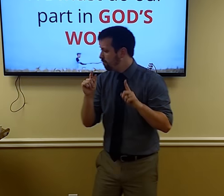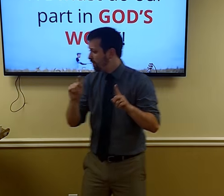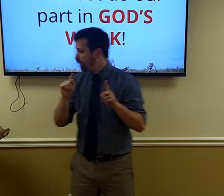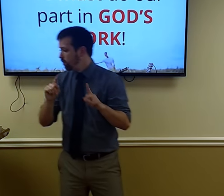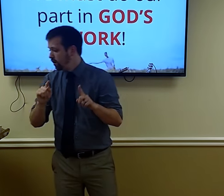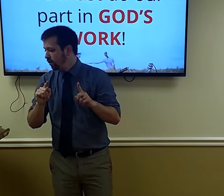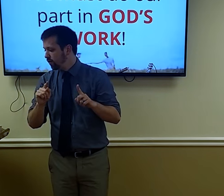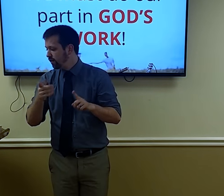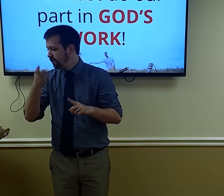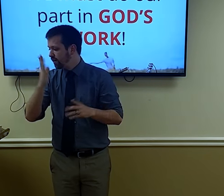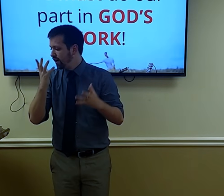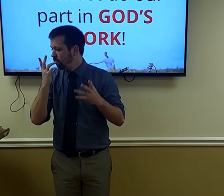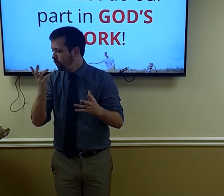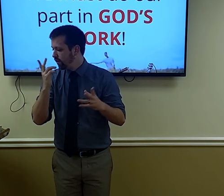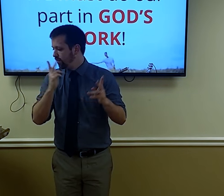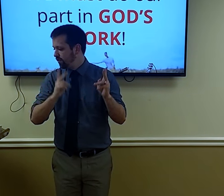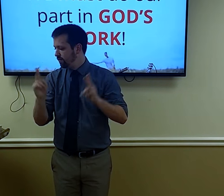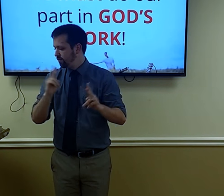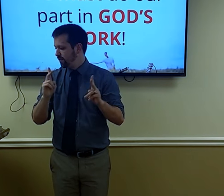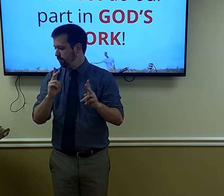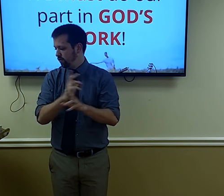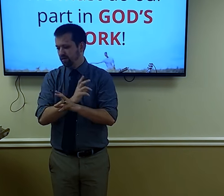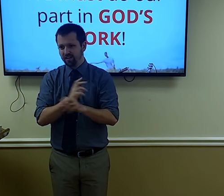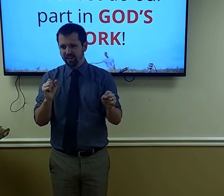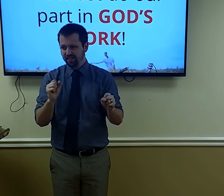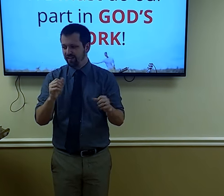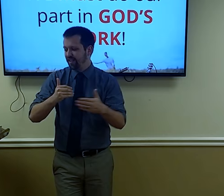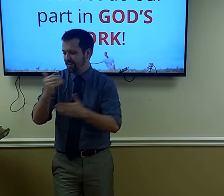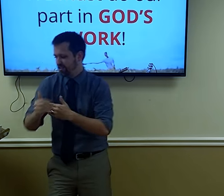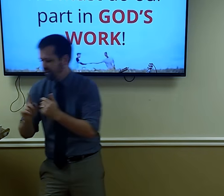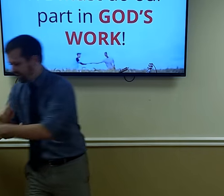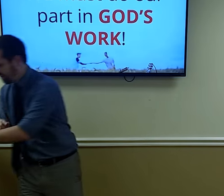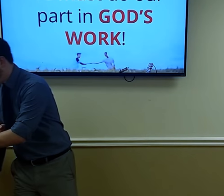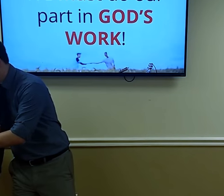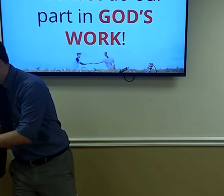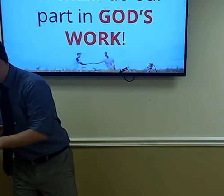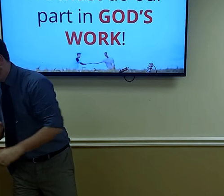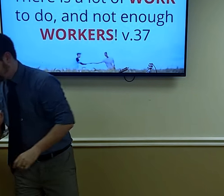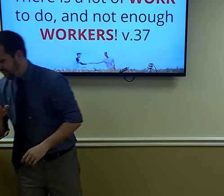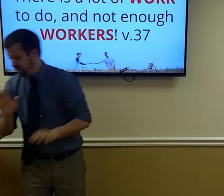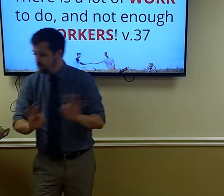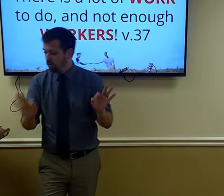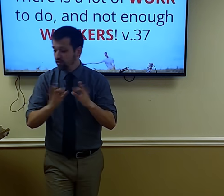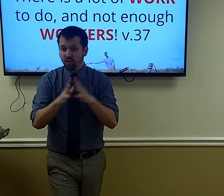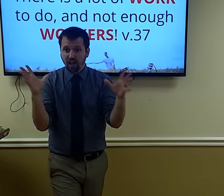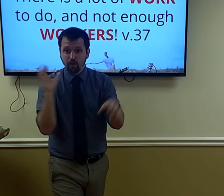But few go. God wants people to get saved. And that's actually the next. Hang on. Is this important? There's a lot of